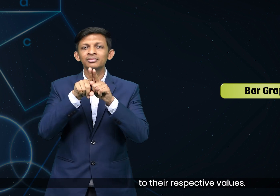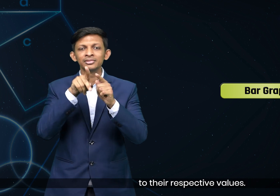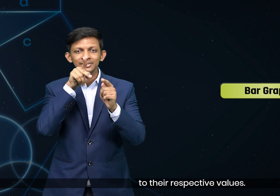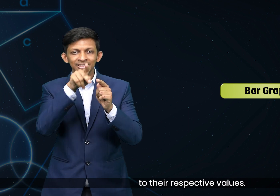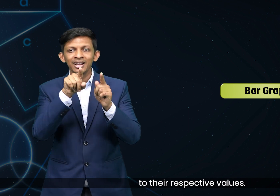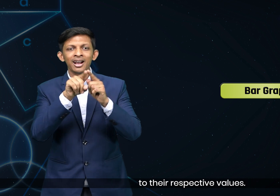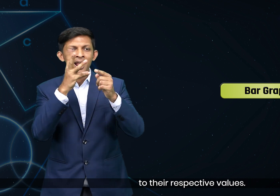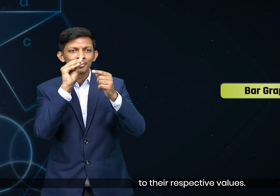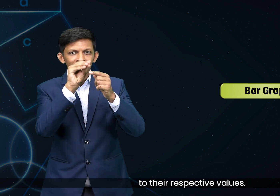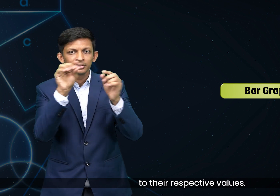their respective values.